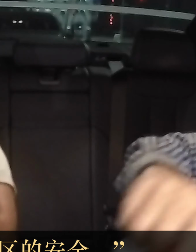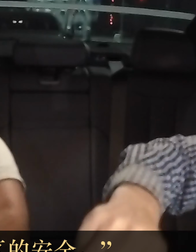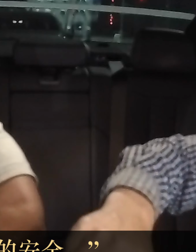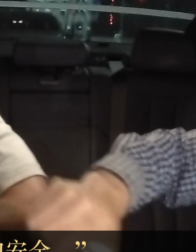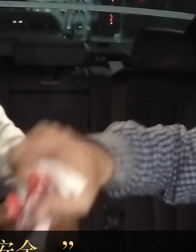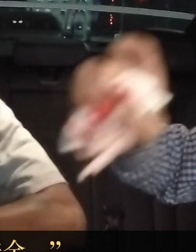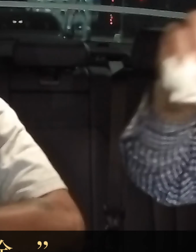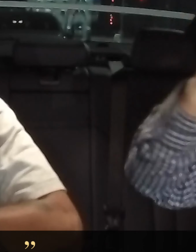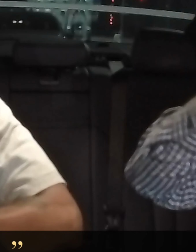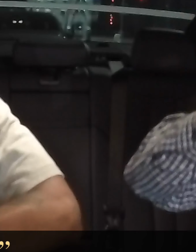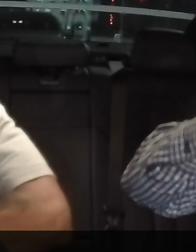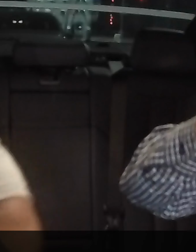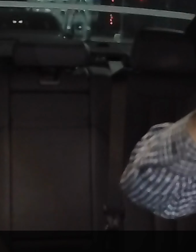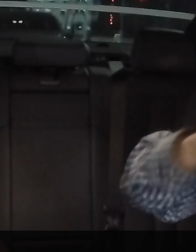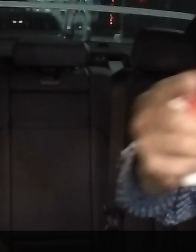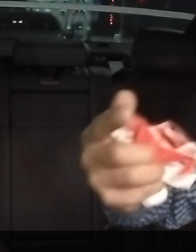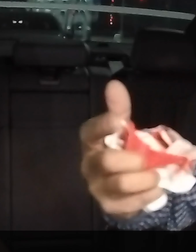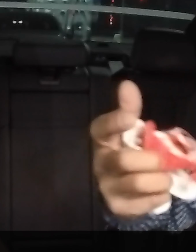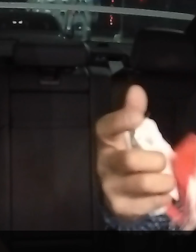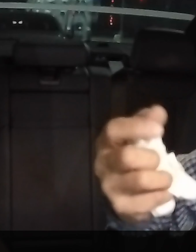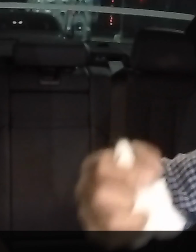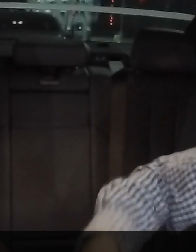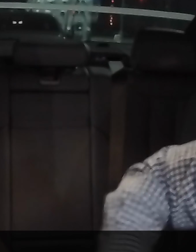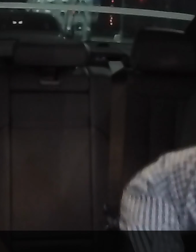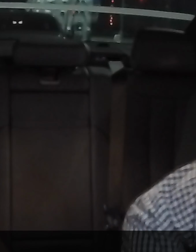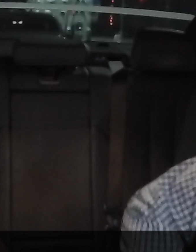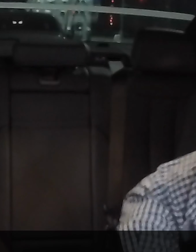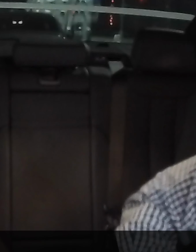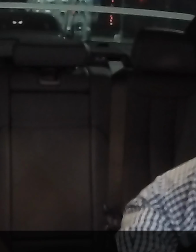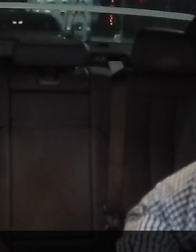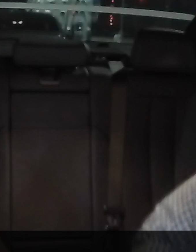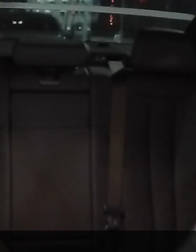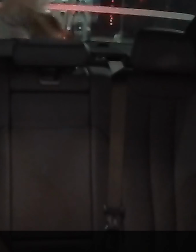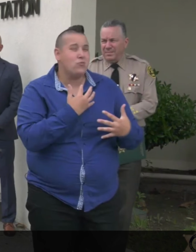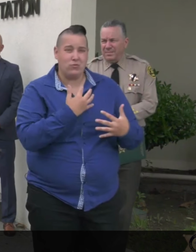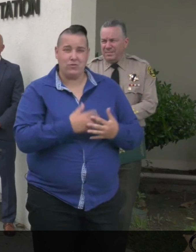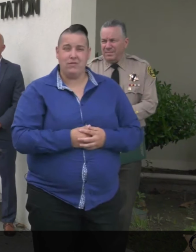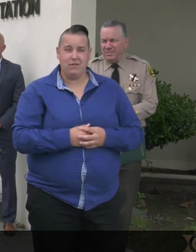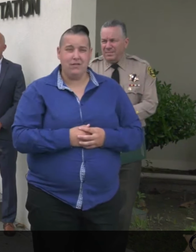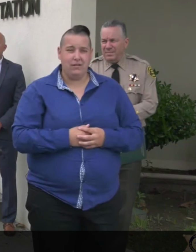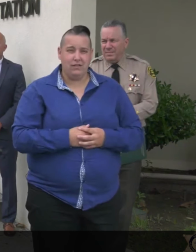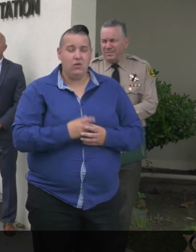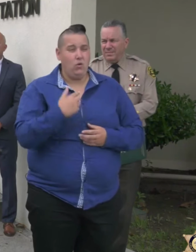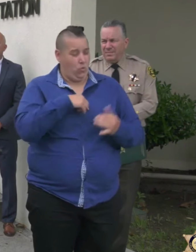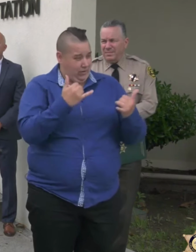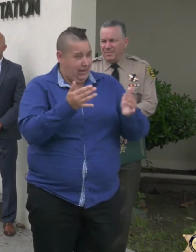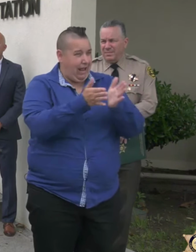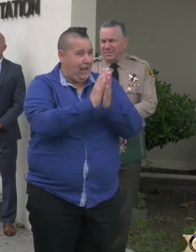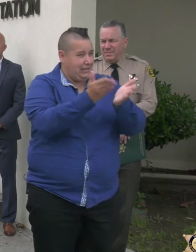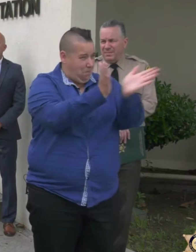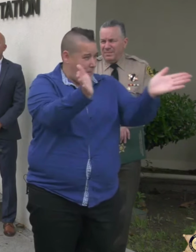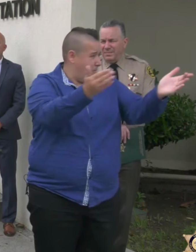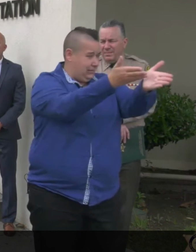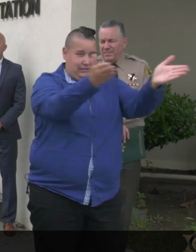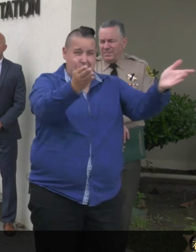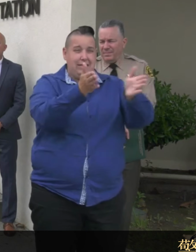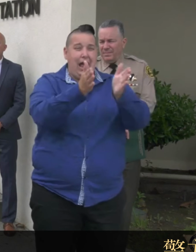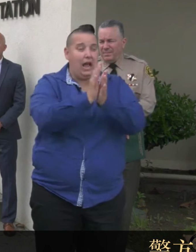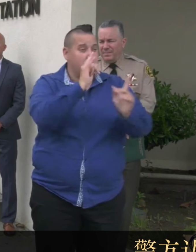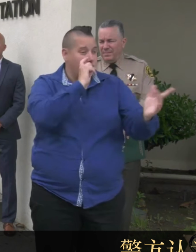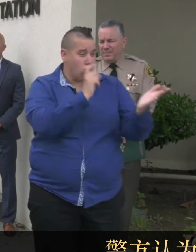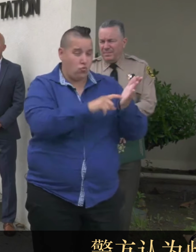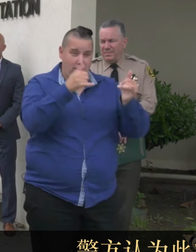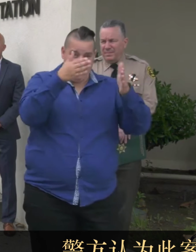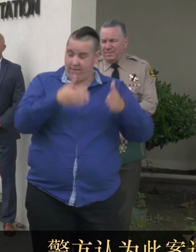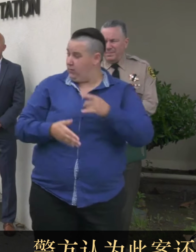Not at the peak of his criminal career. That does not make us any safer. We today are asking the public to help us. If you